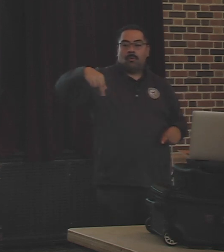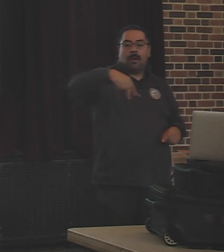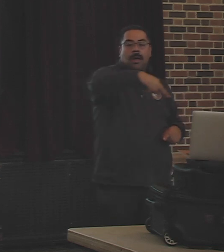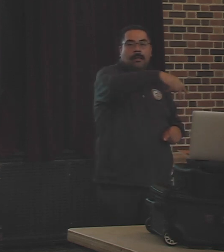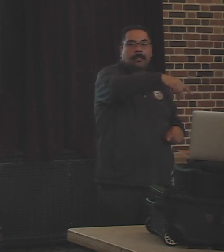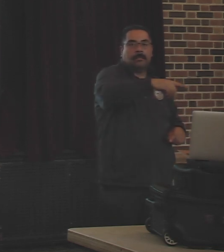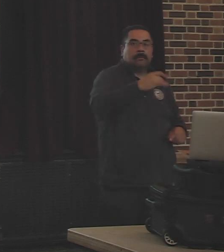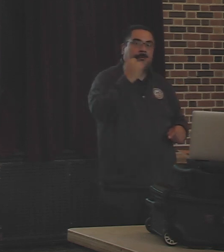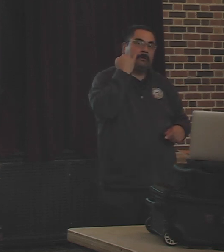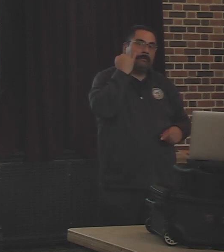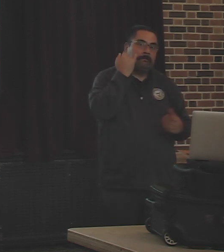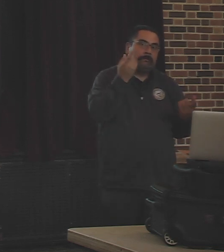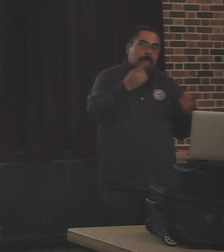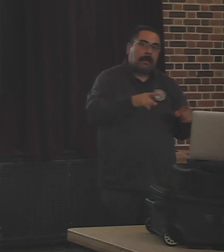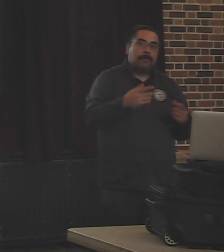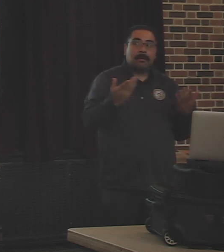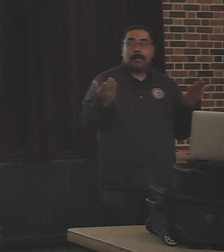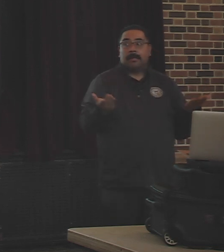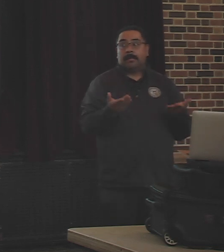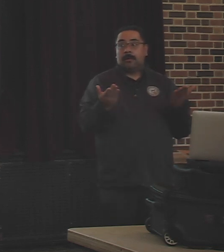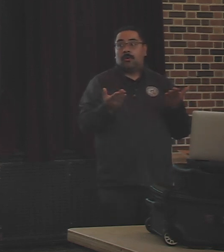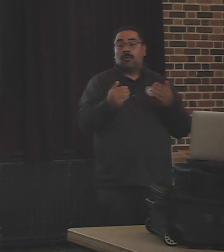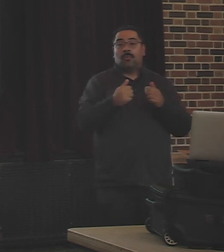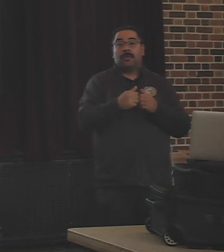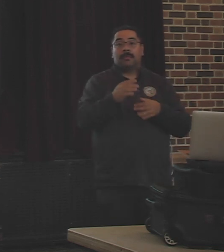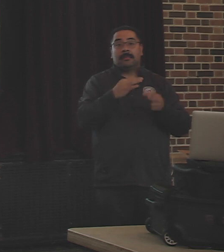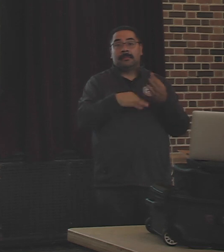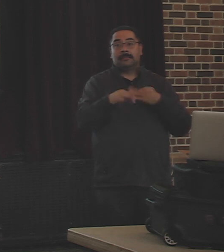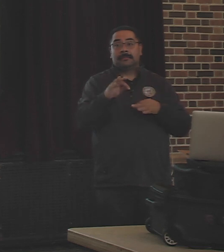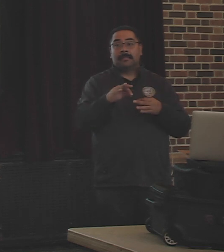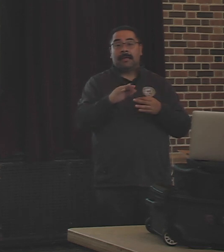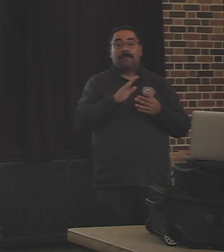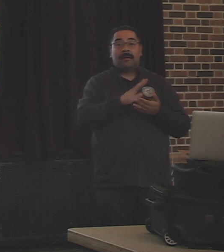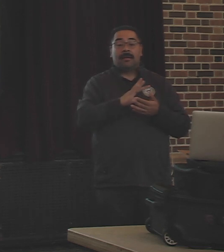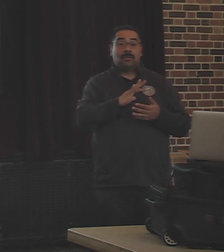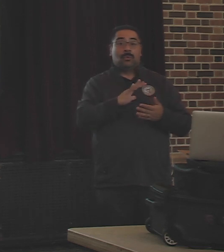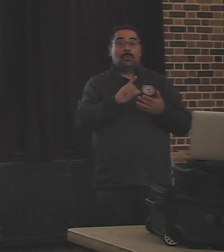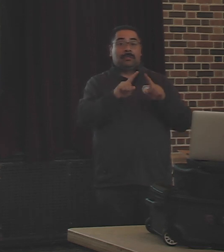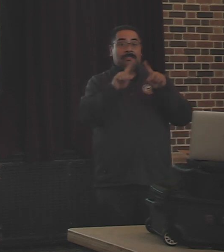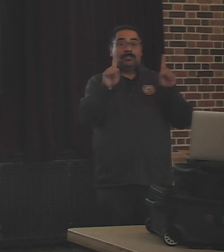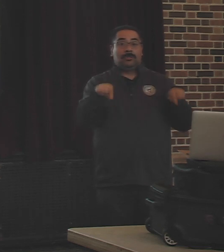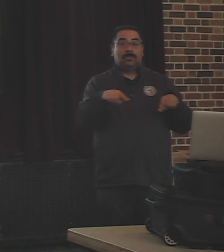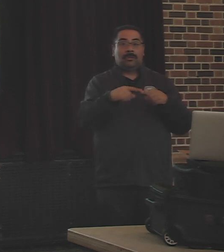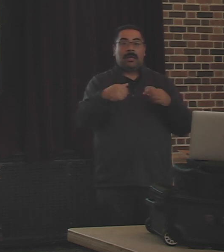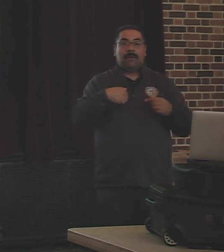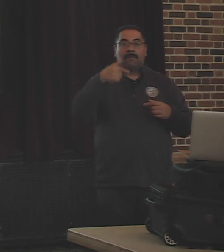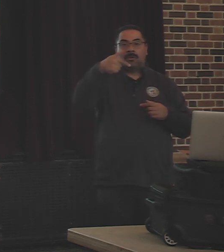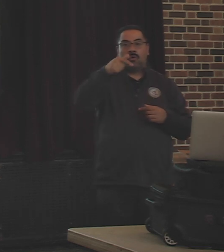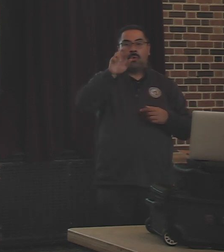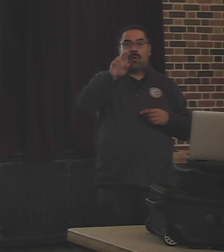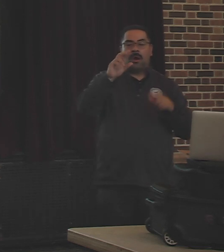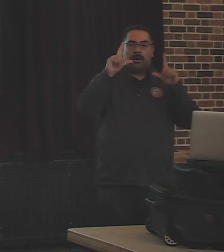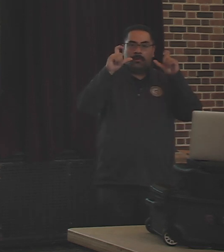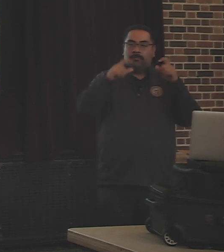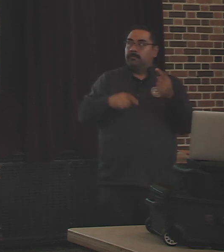case. So what I'm here today with is, instead of a snazzy slideshow, I'm here with a QR code. This will take you